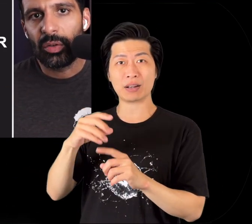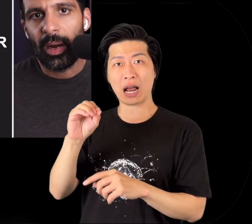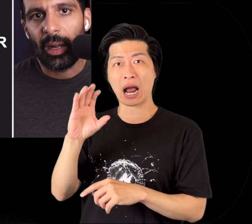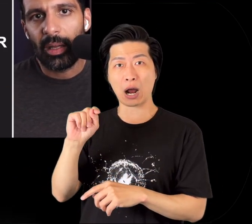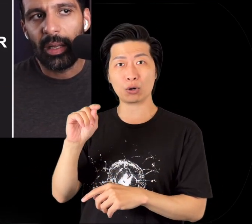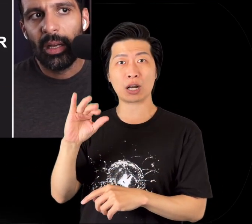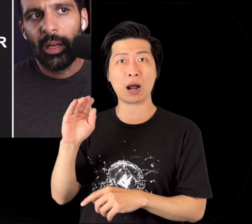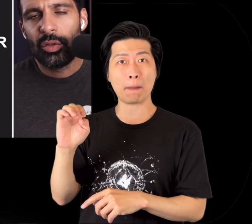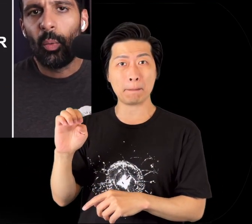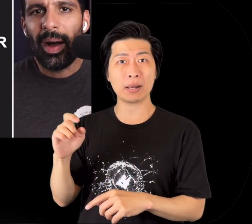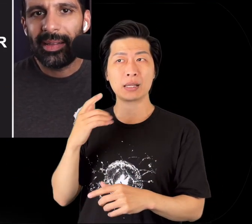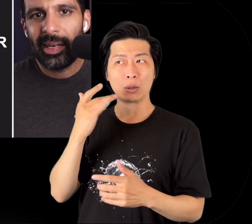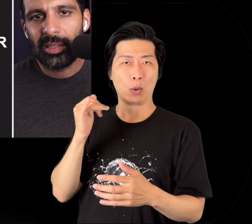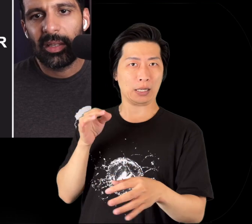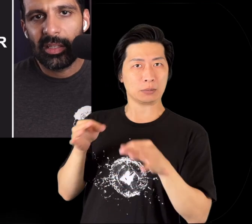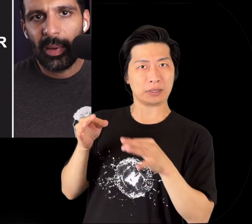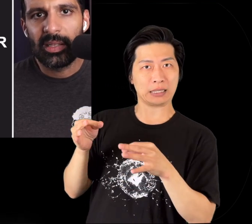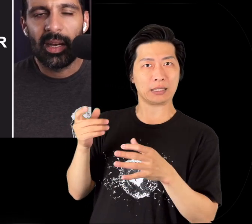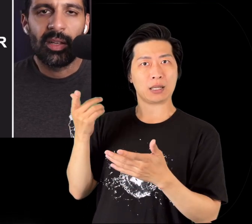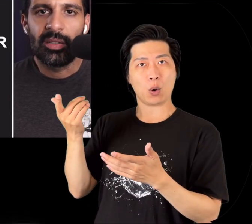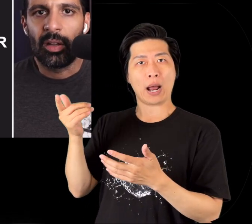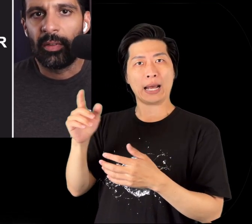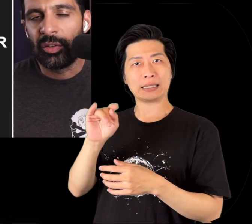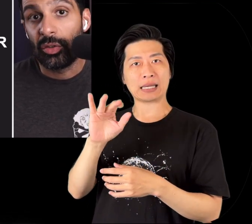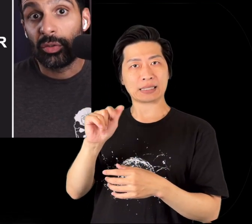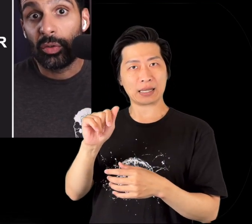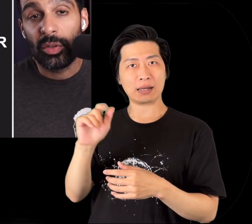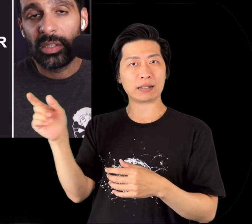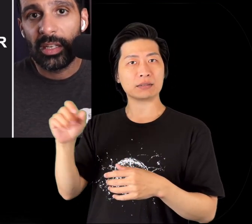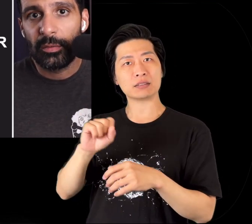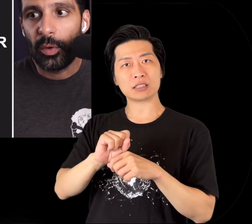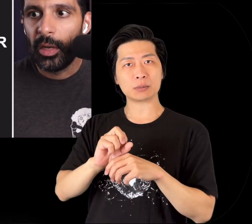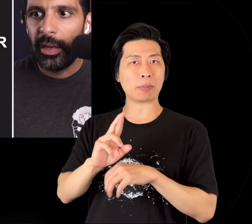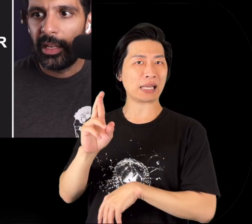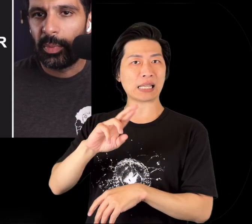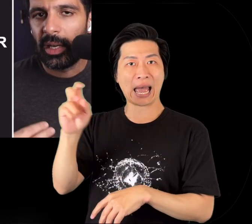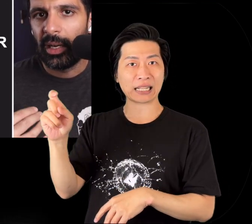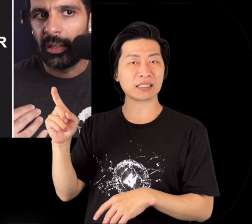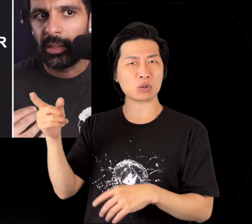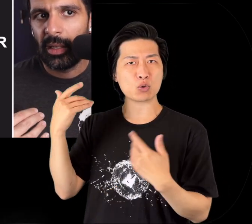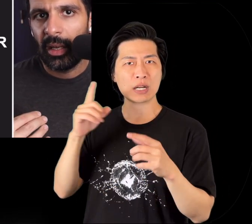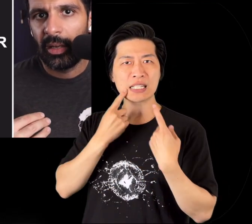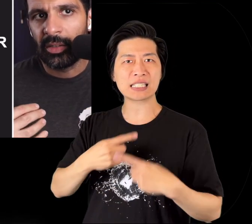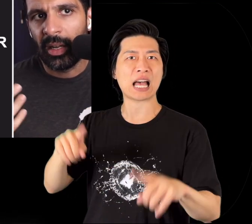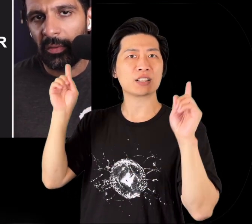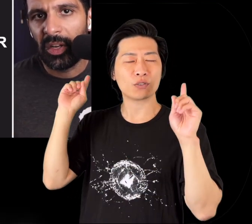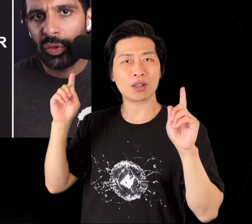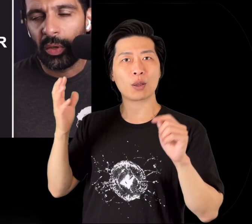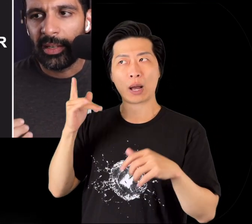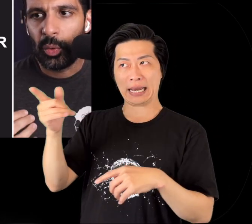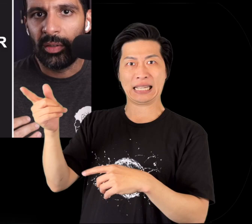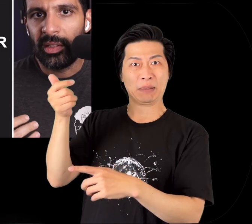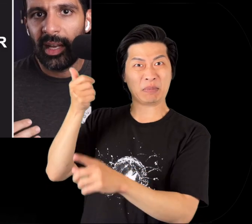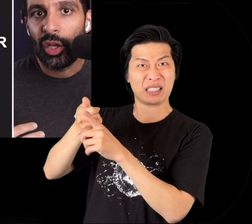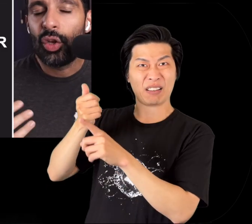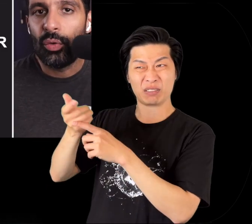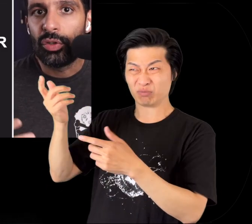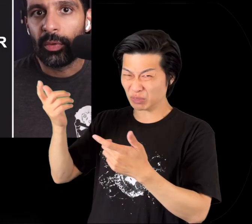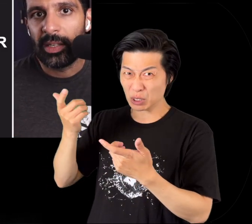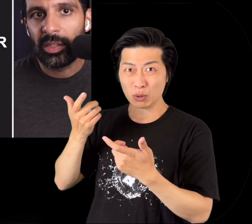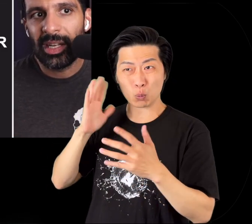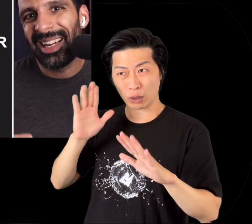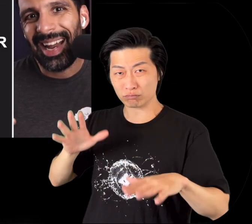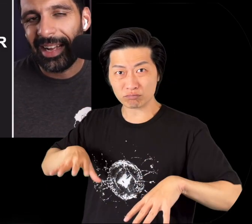speaks directly to why Tesla, SpaceX, and his other ventures are so successful. It's because here's an individual that's willing to take